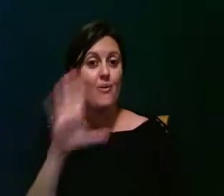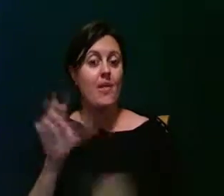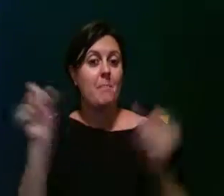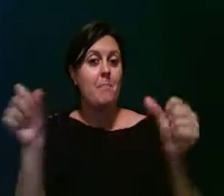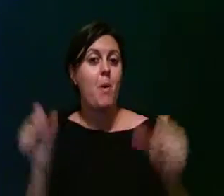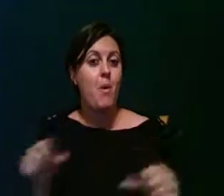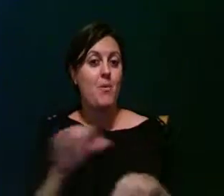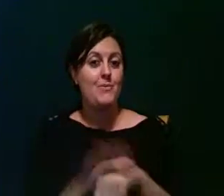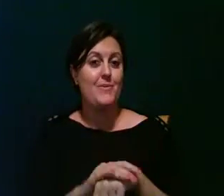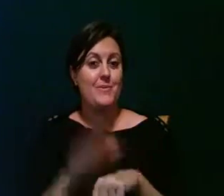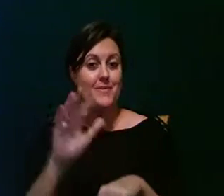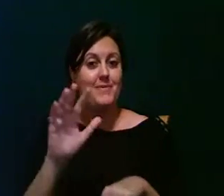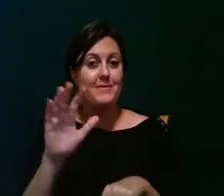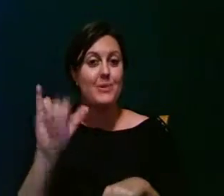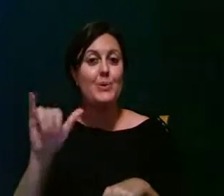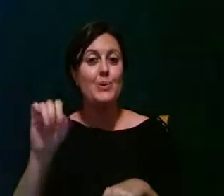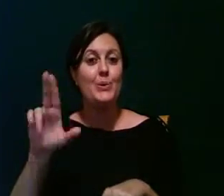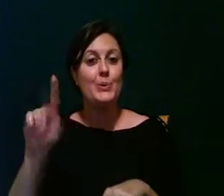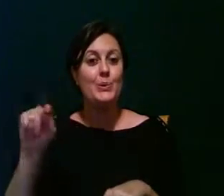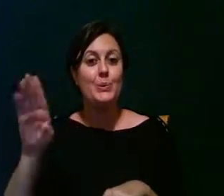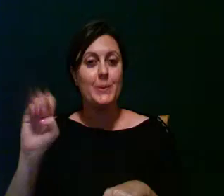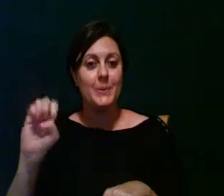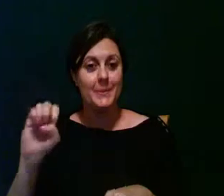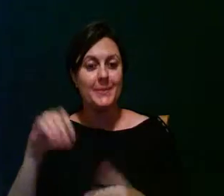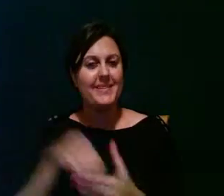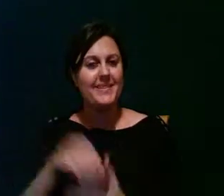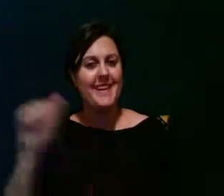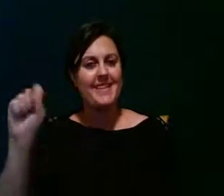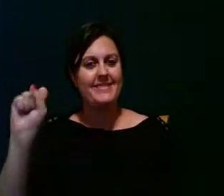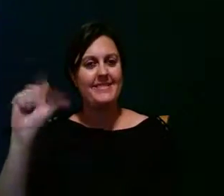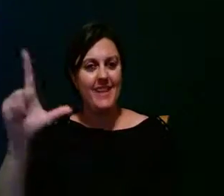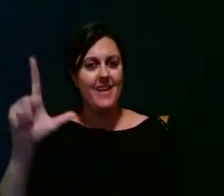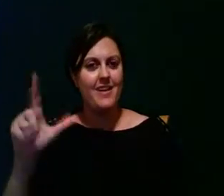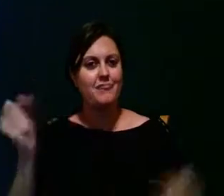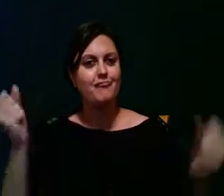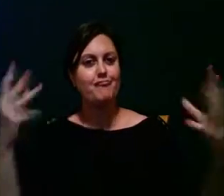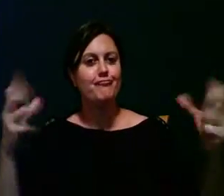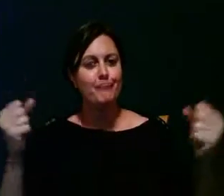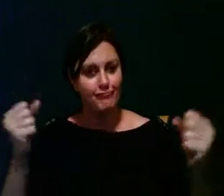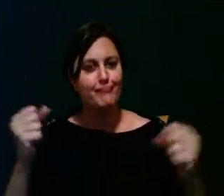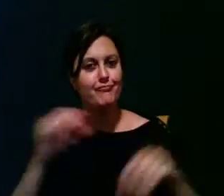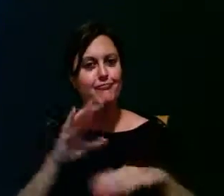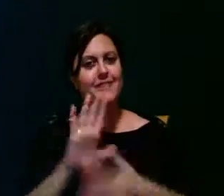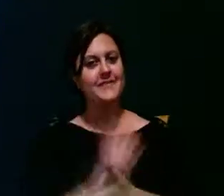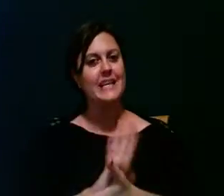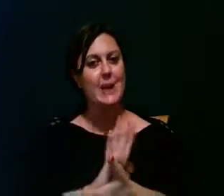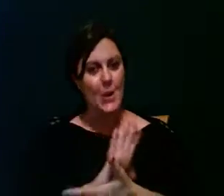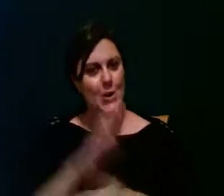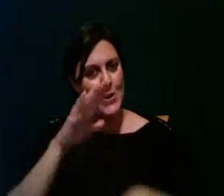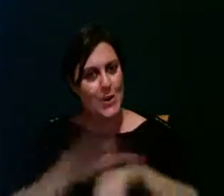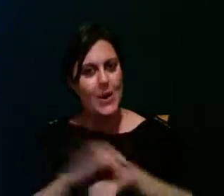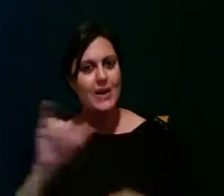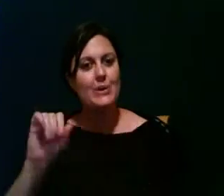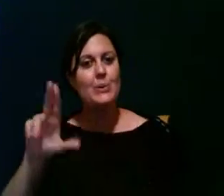in YouTube in ASL sign language video. Is that